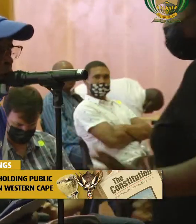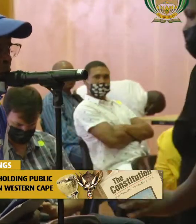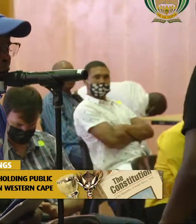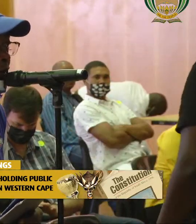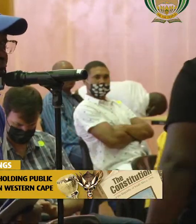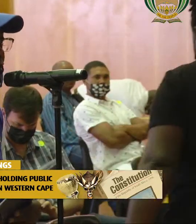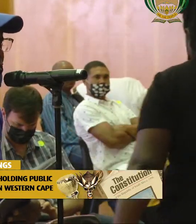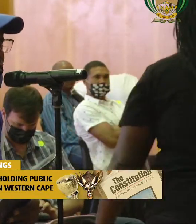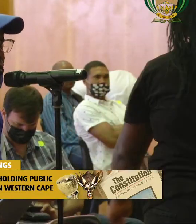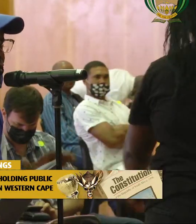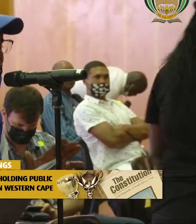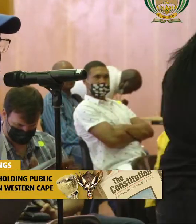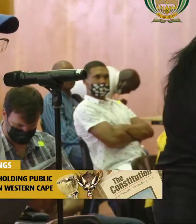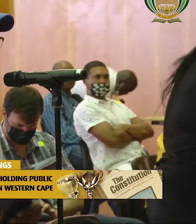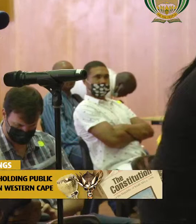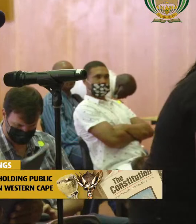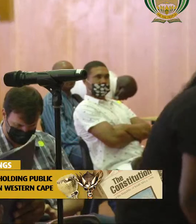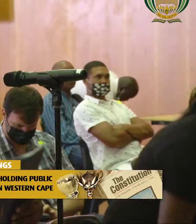Good morning.